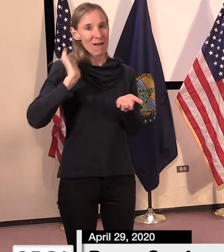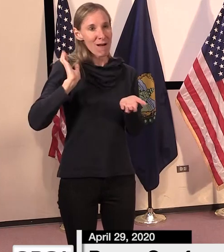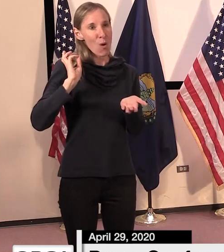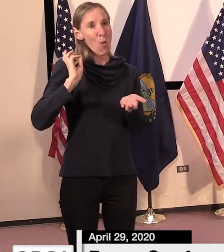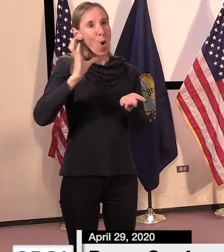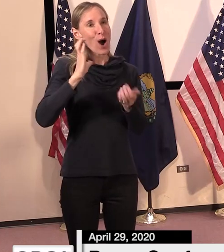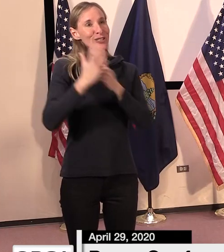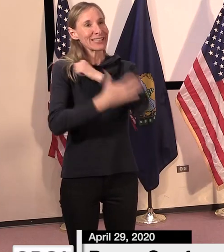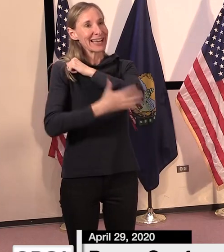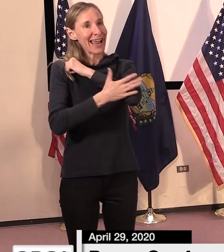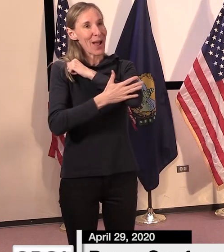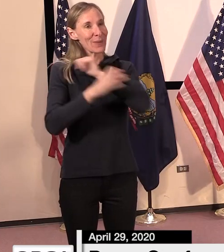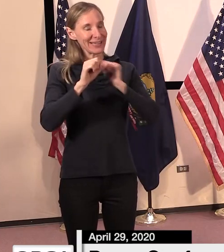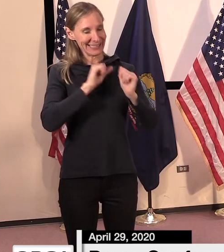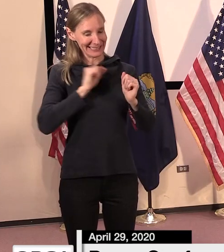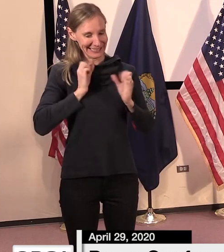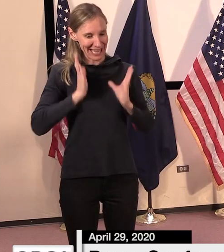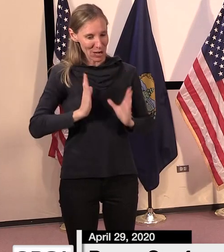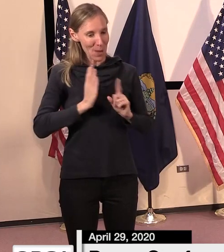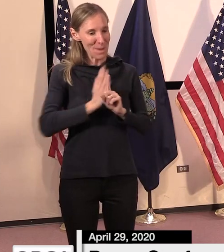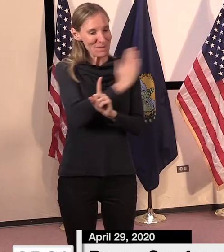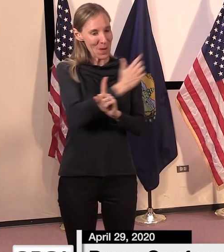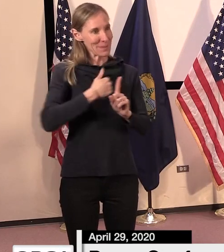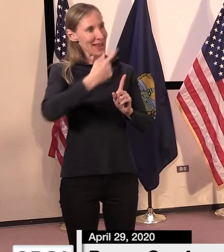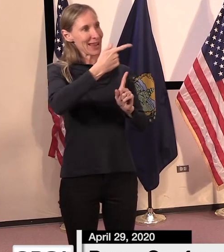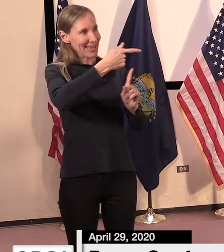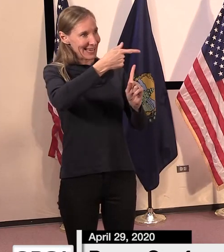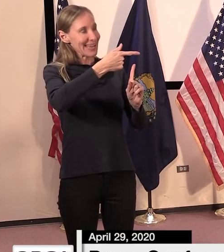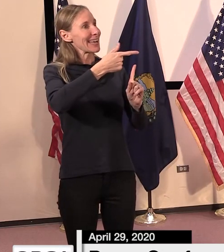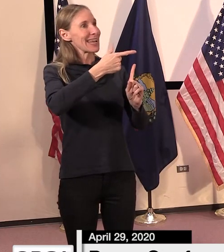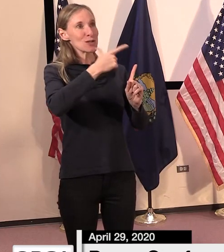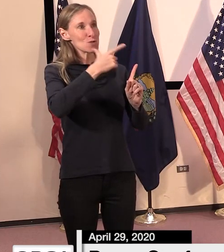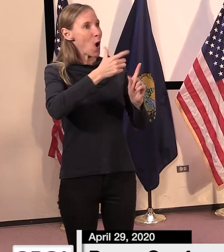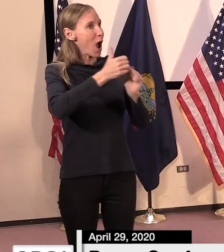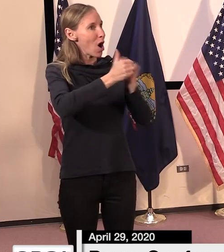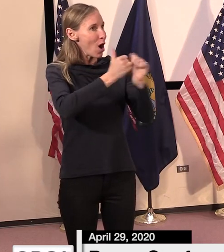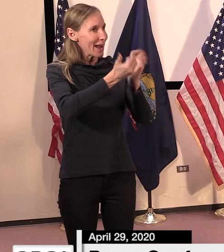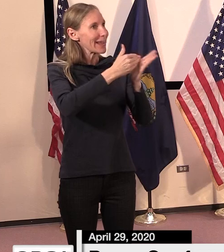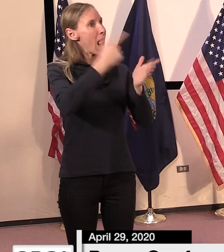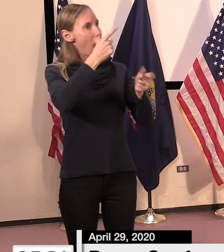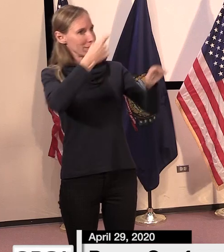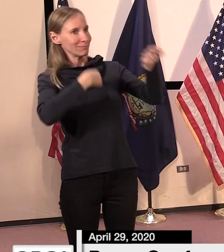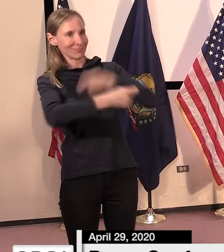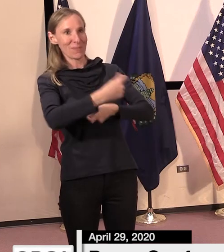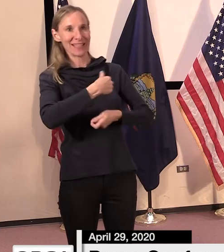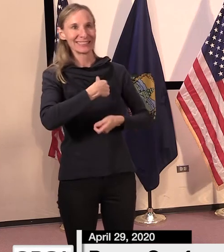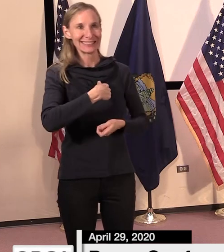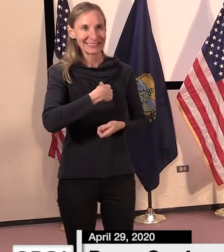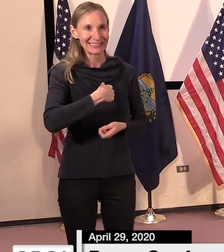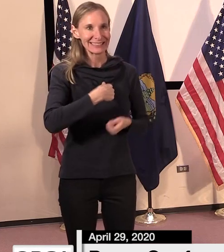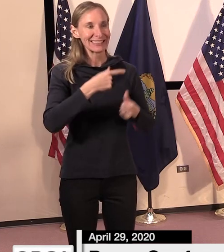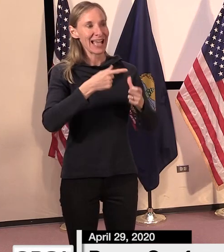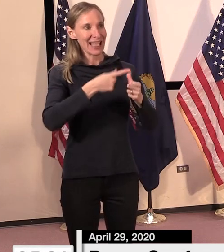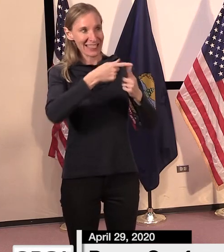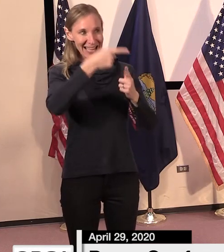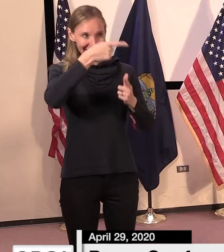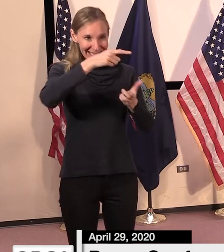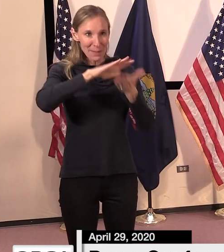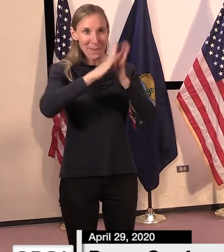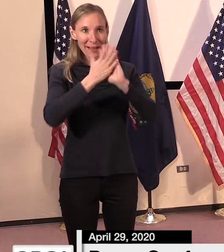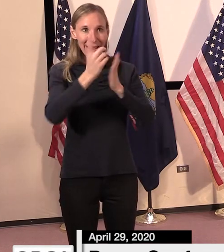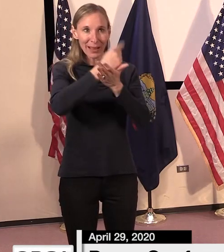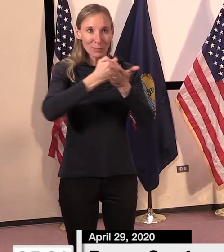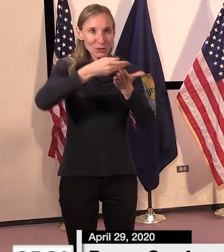Senator before I was. I took his seat after he decided not to run. And then he became treasurer, was